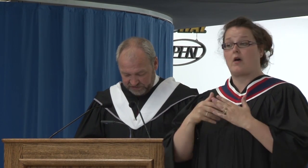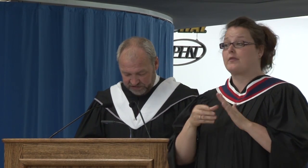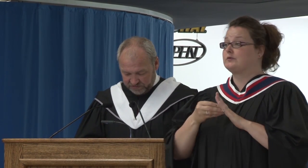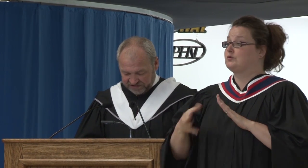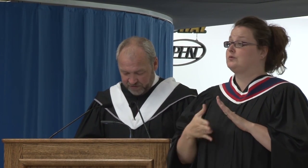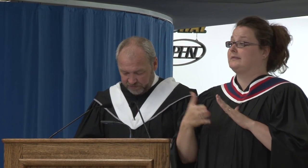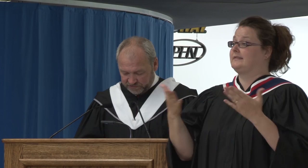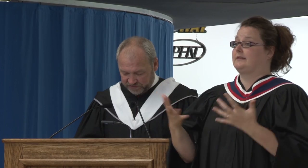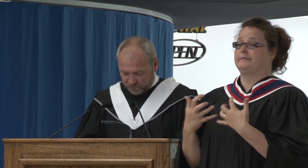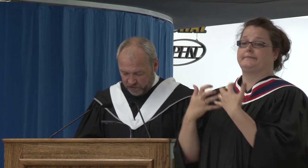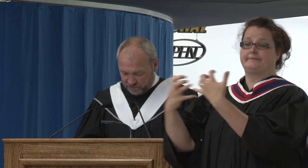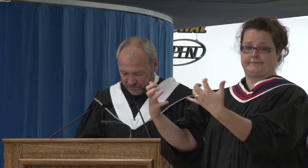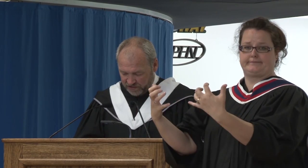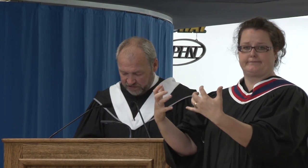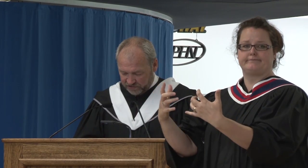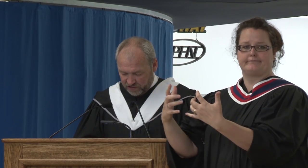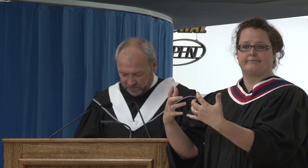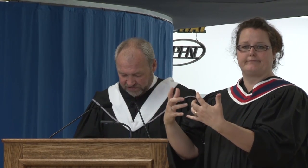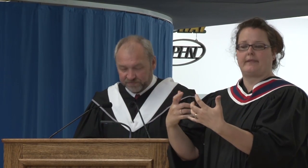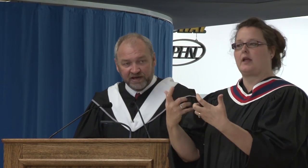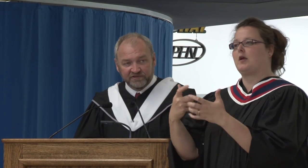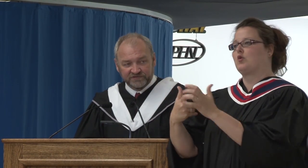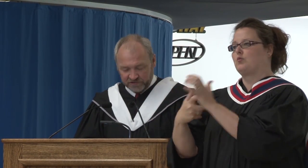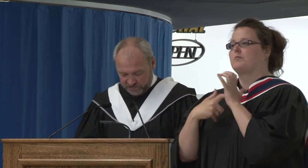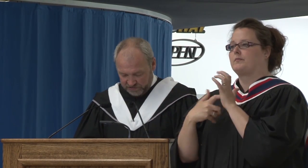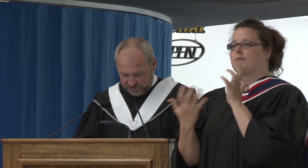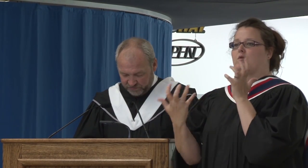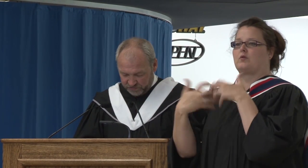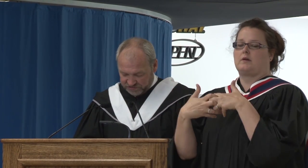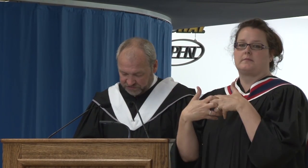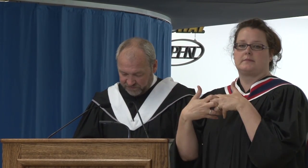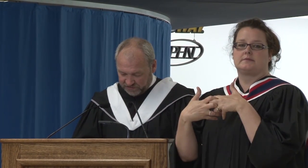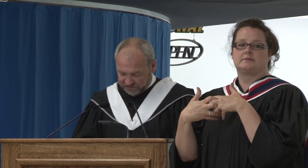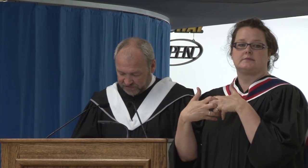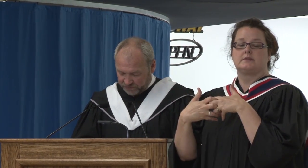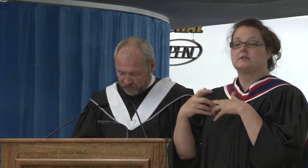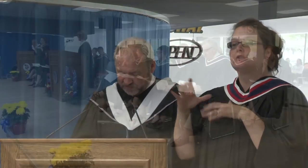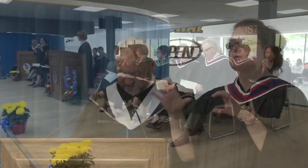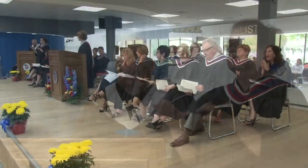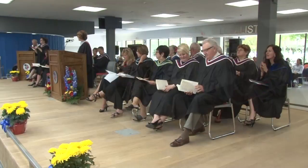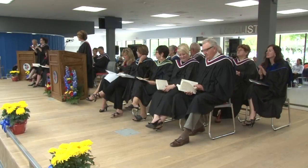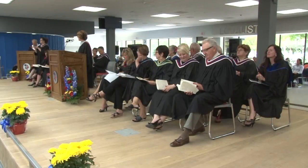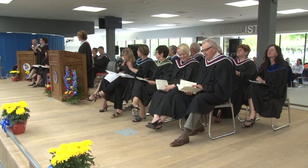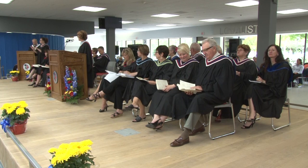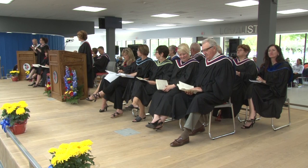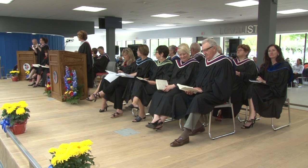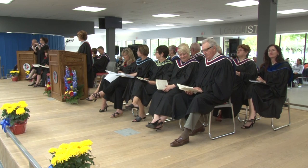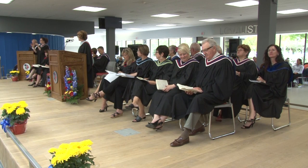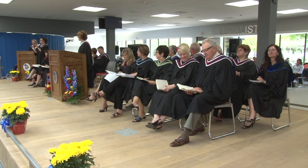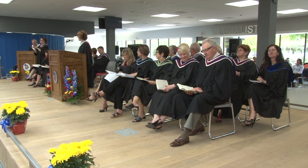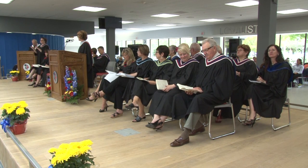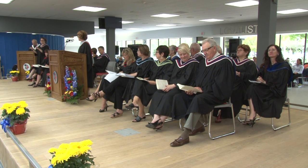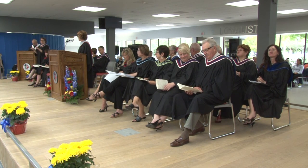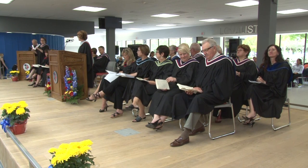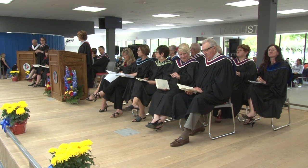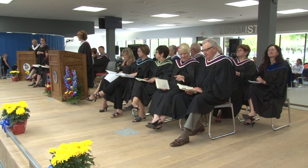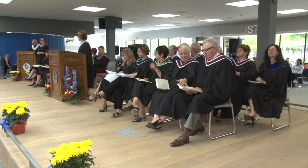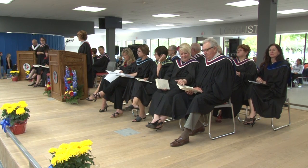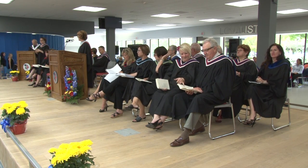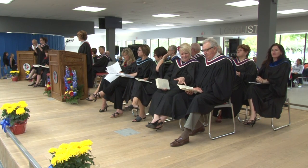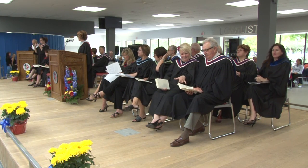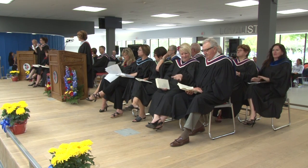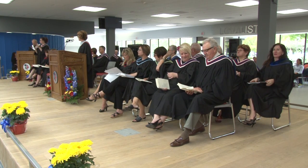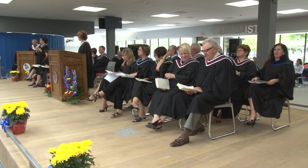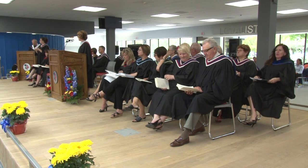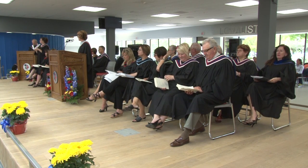candidates here assembled have qualified in all respects for certificates, diplomas, and advanced diplomas by